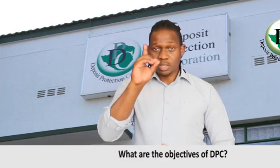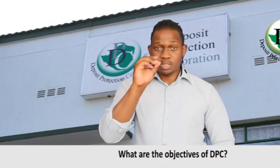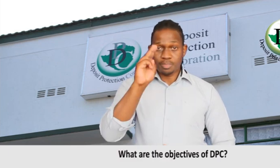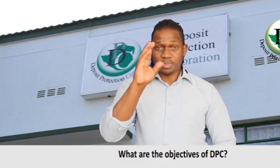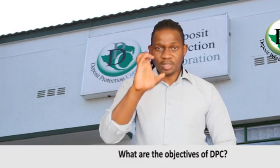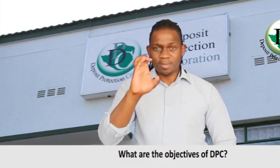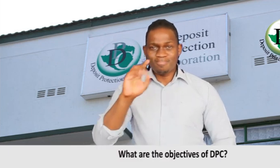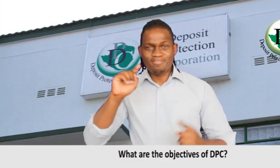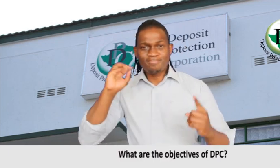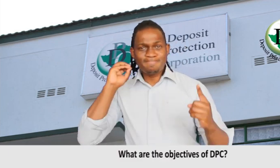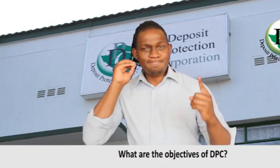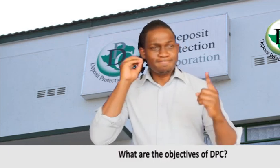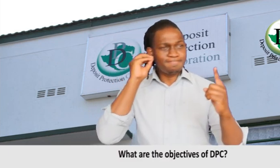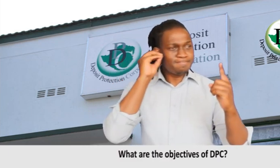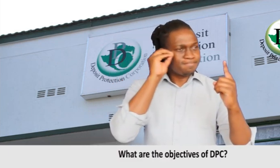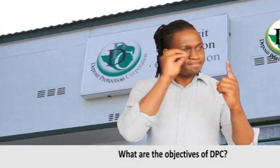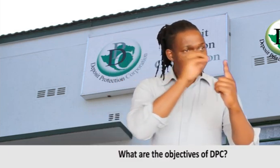What are the objectives of DPC?